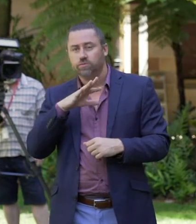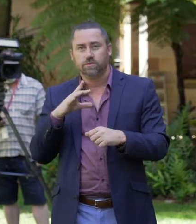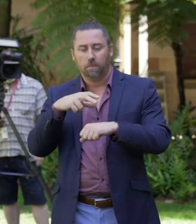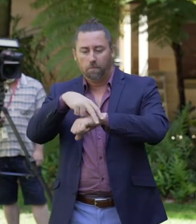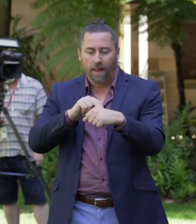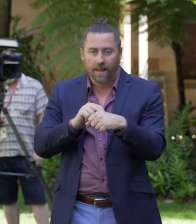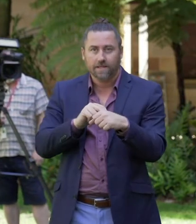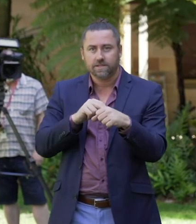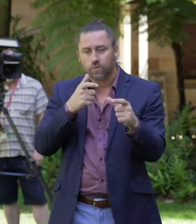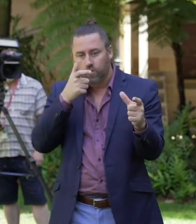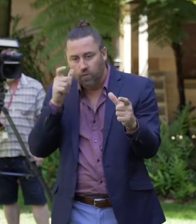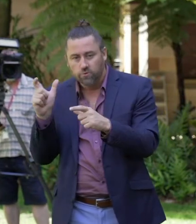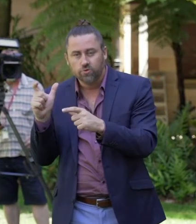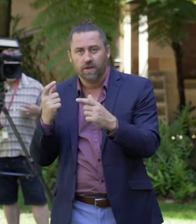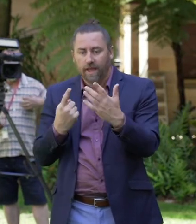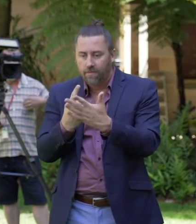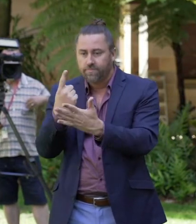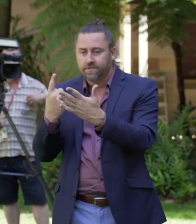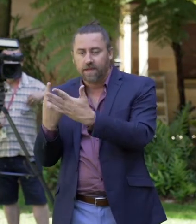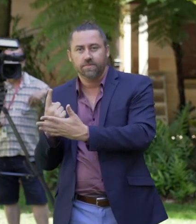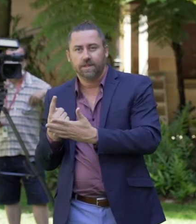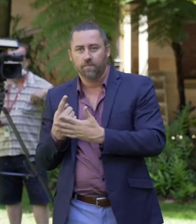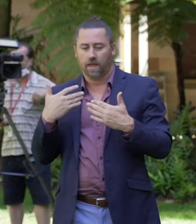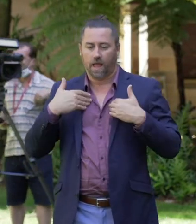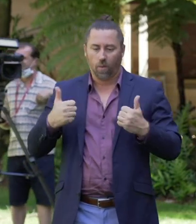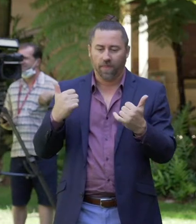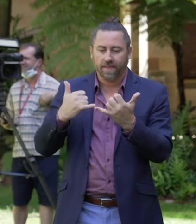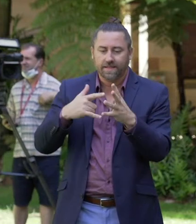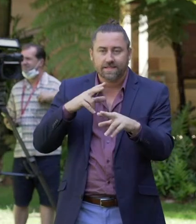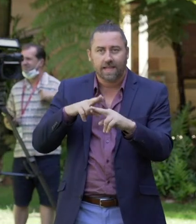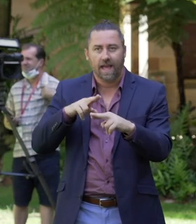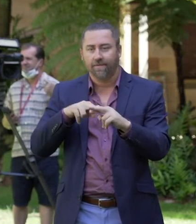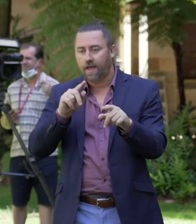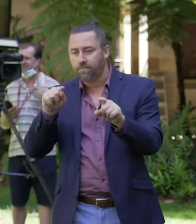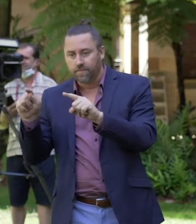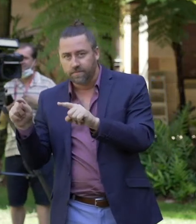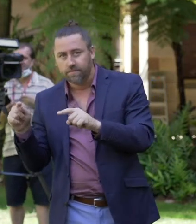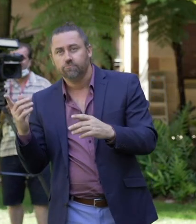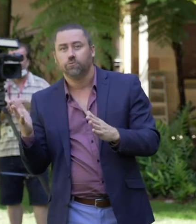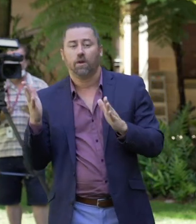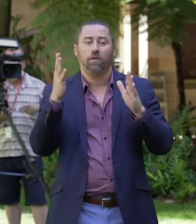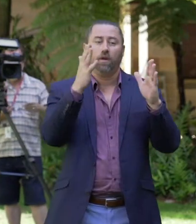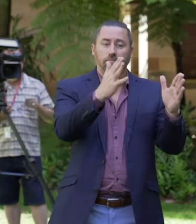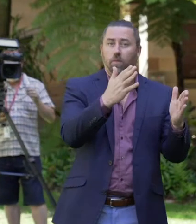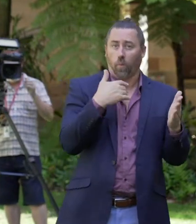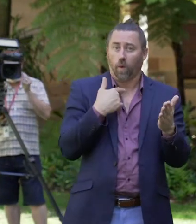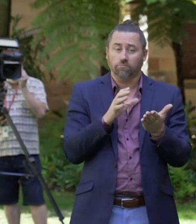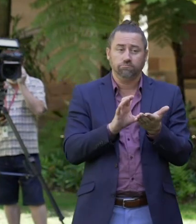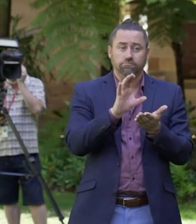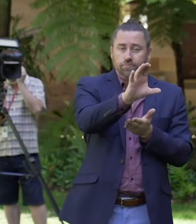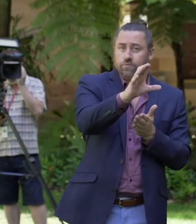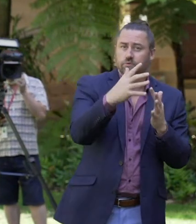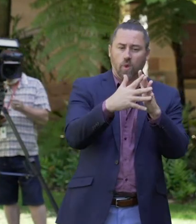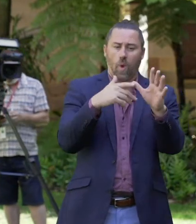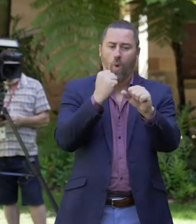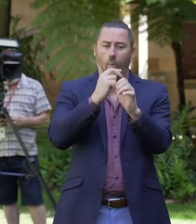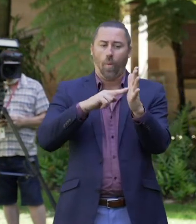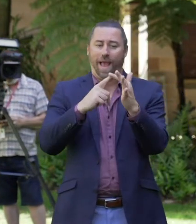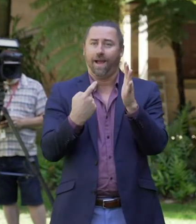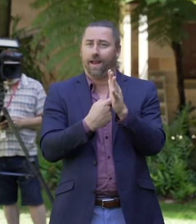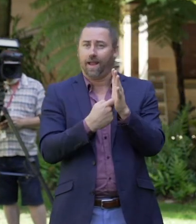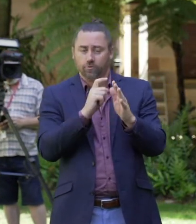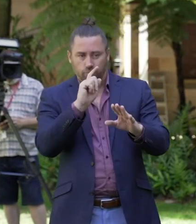had hundreds of health staff as well. Now, in relation to the capital costs, we had to seek